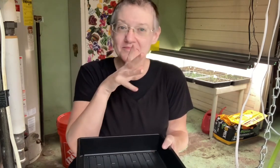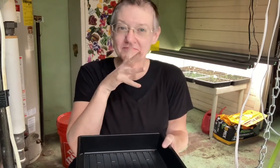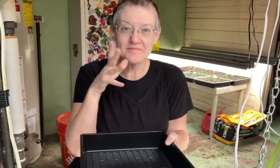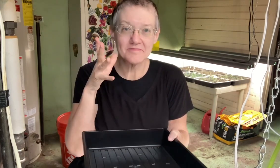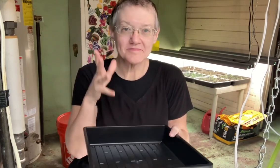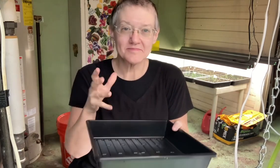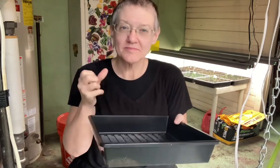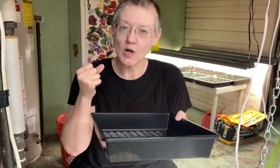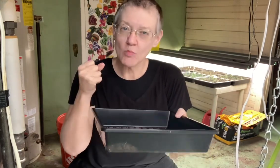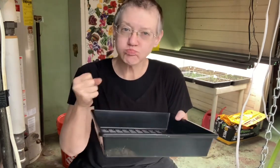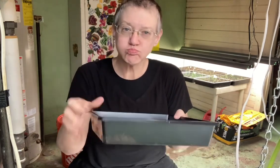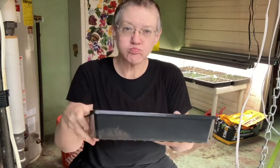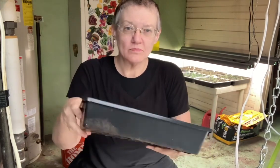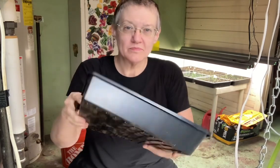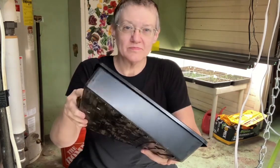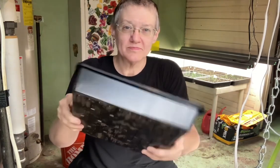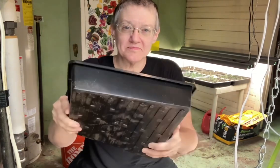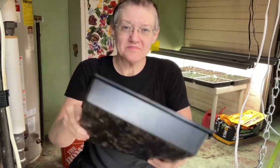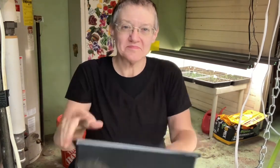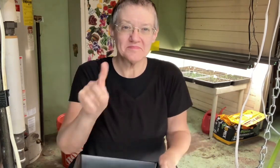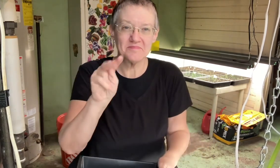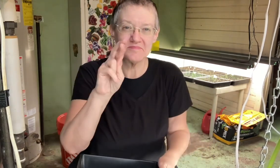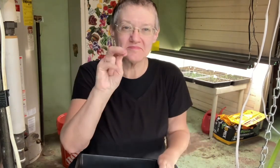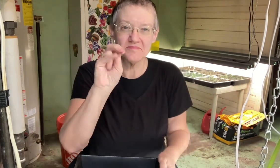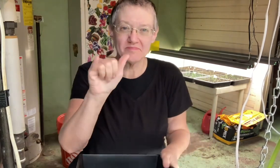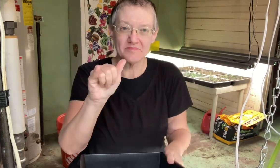sturdy bootstrap farmer tray.